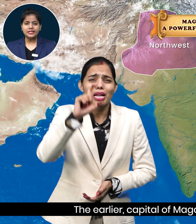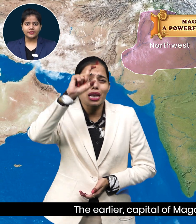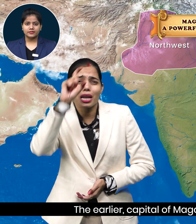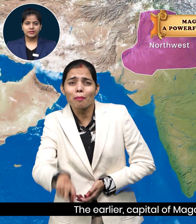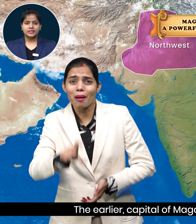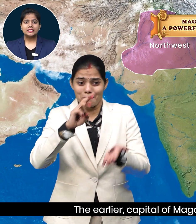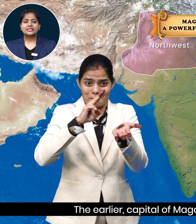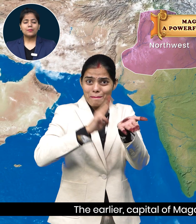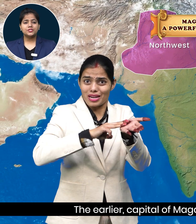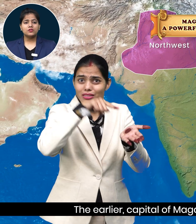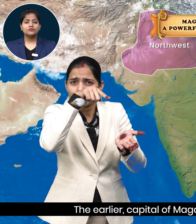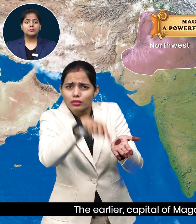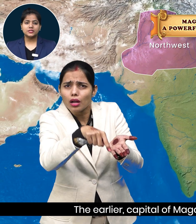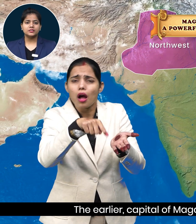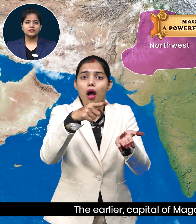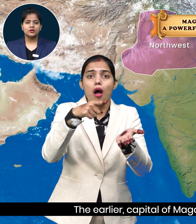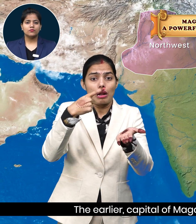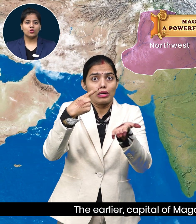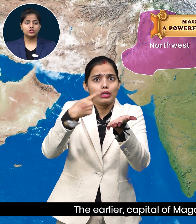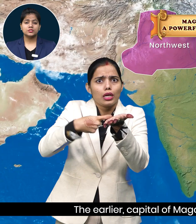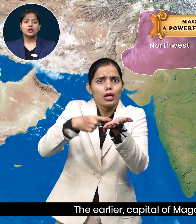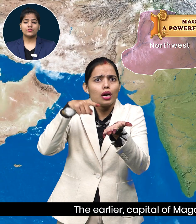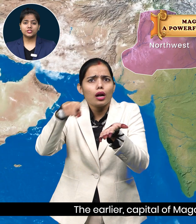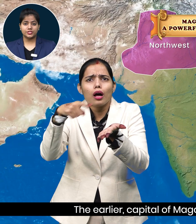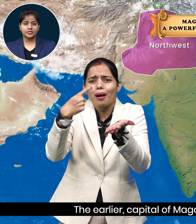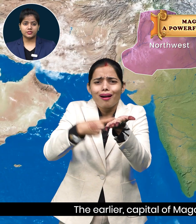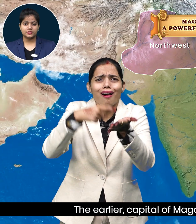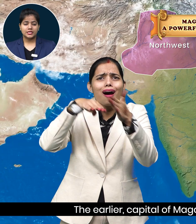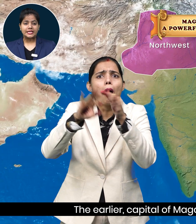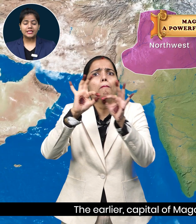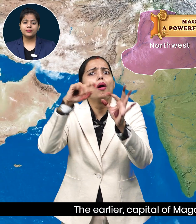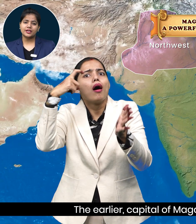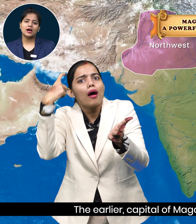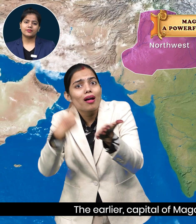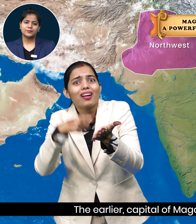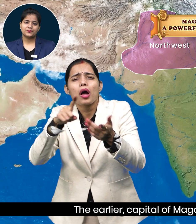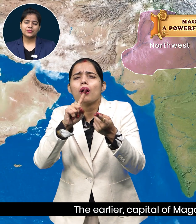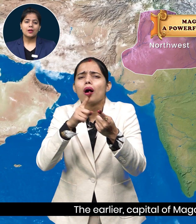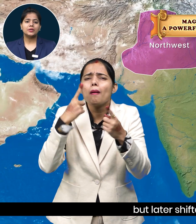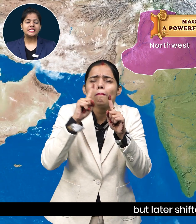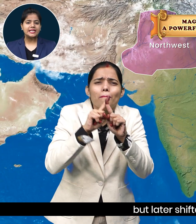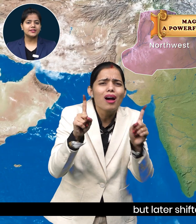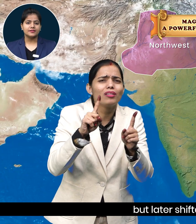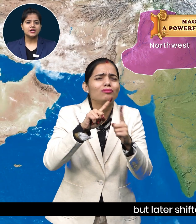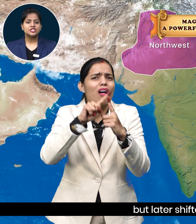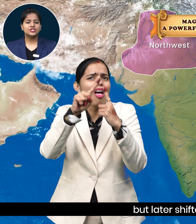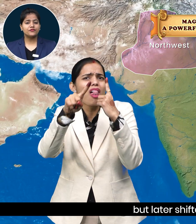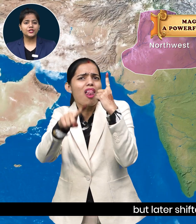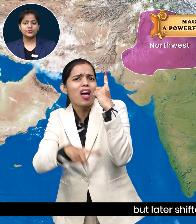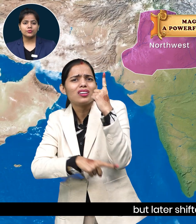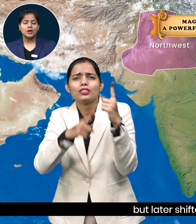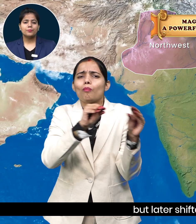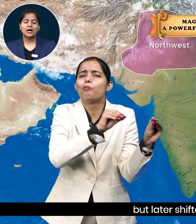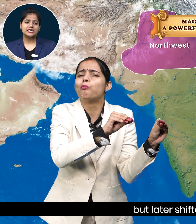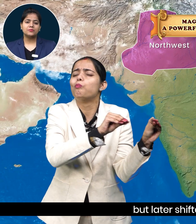The earlier capital of Magadha was Rajgriha in Bihar, but later